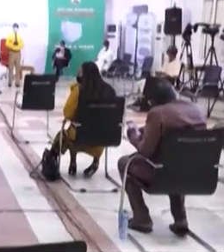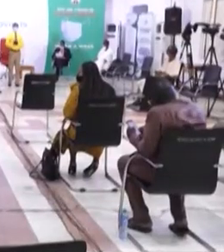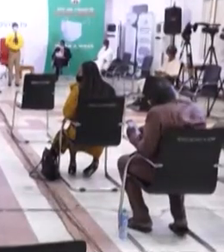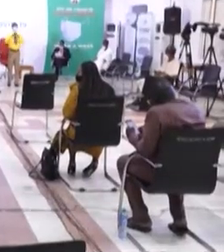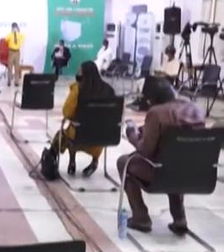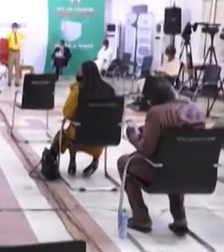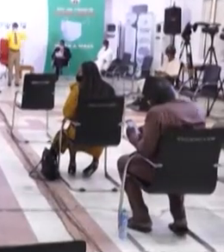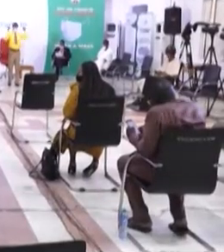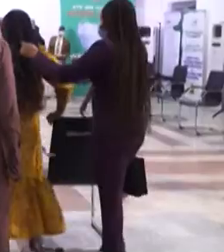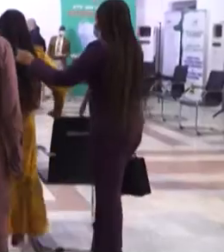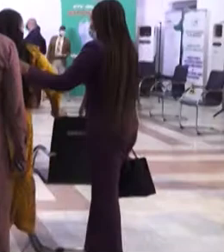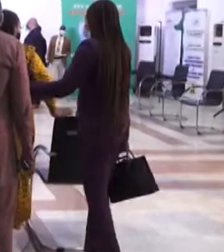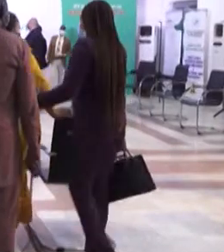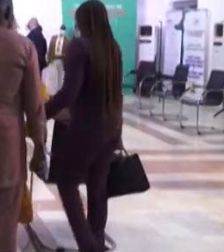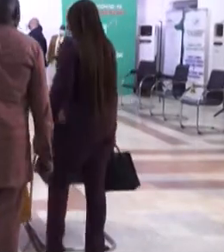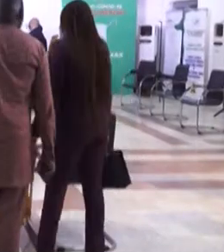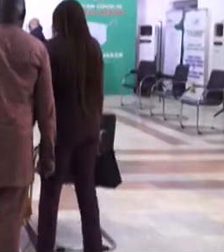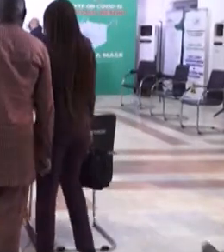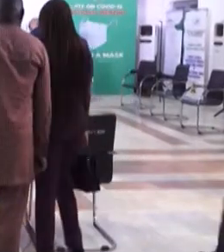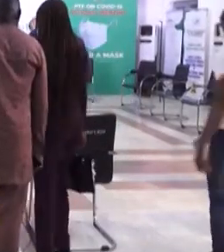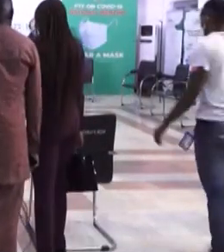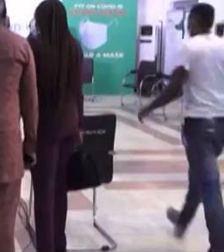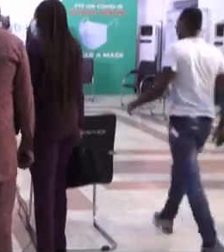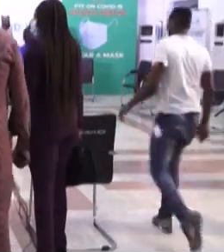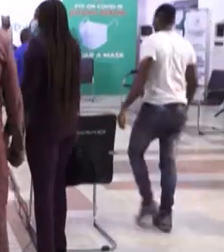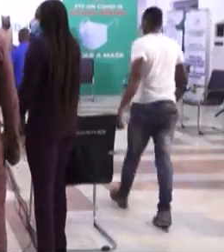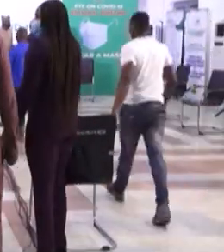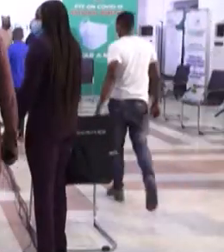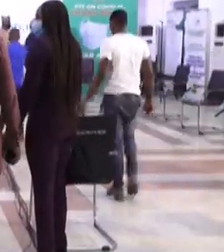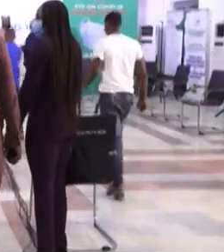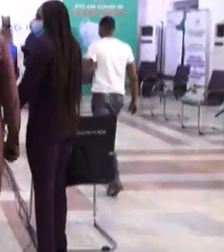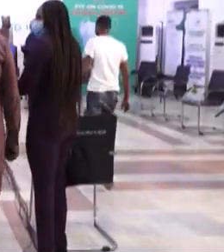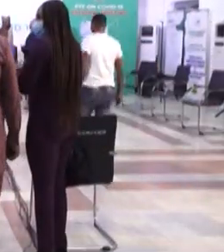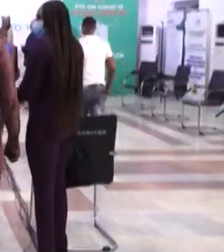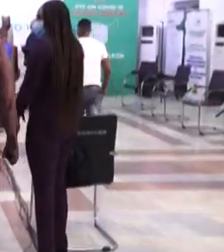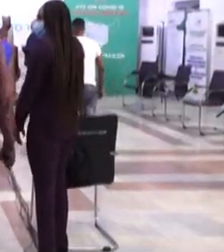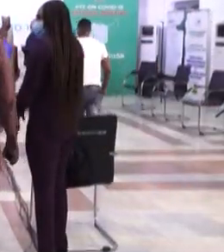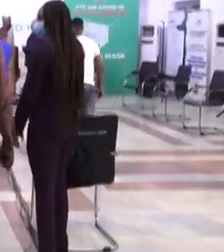nationwide. In Abuja, Mitaire Ikpen, NTA News.